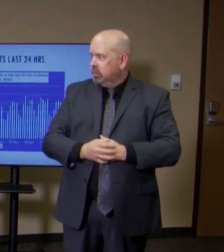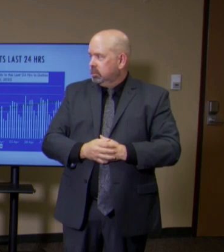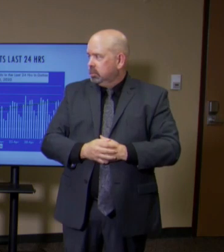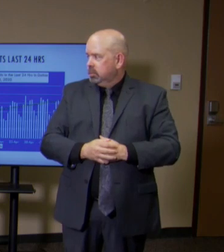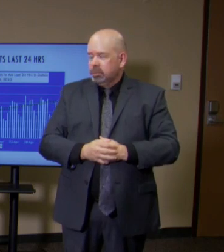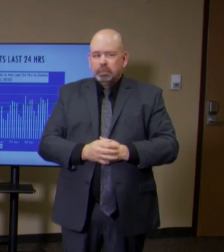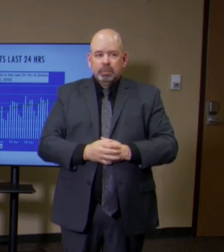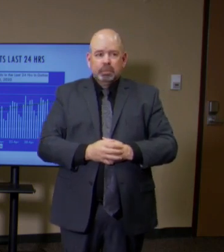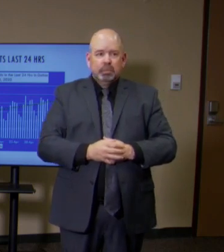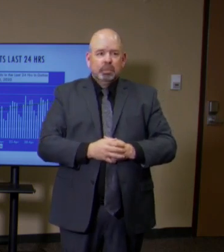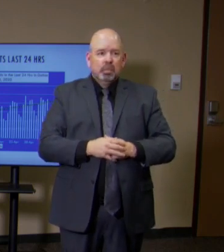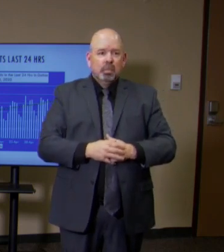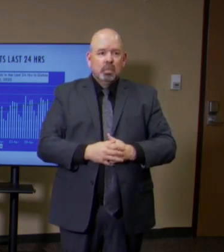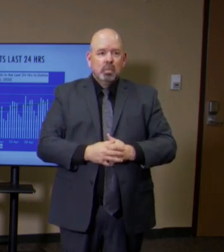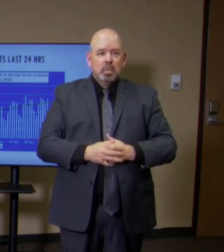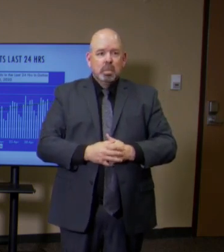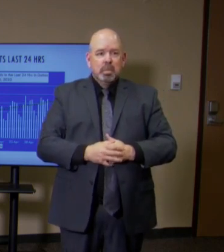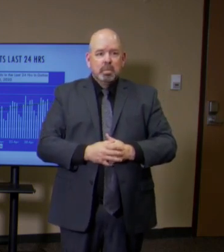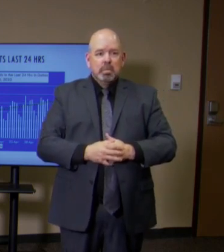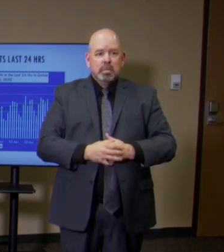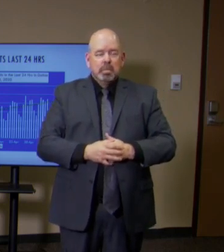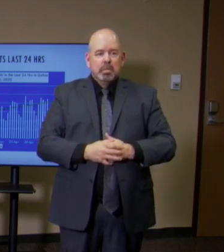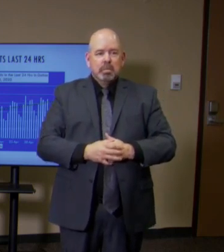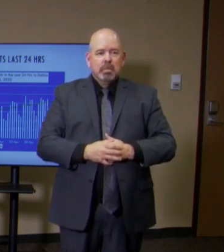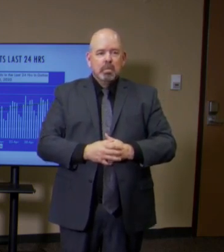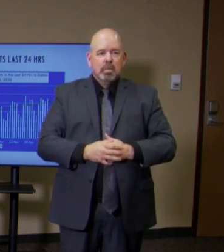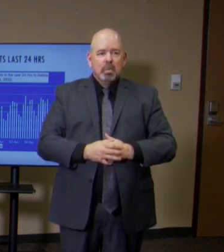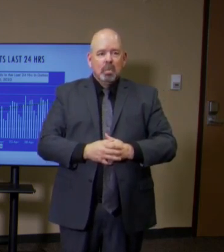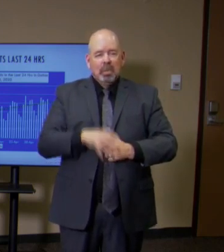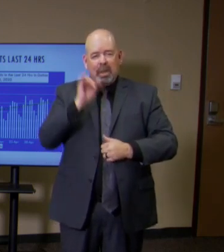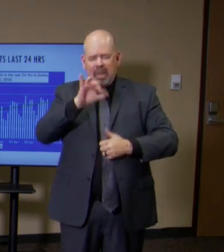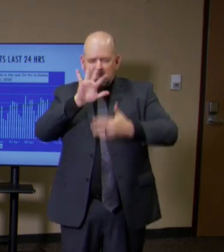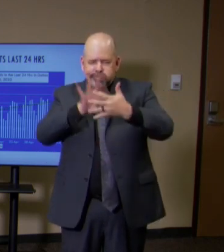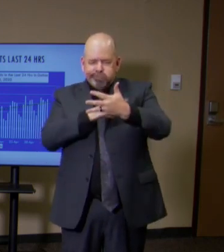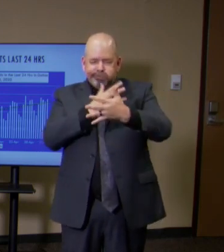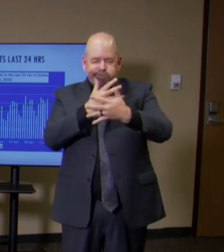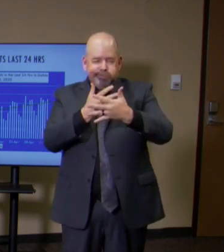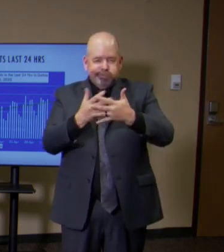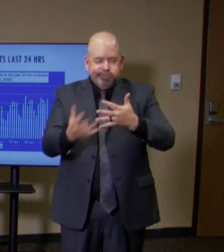So these, one of the things, emergency room visits for suspected